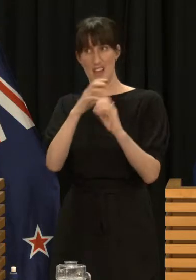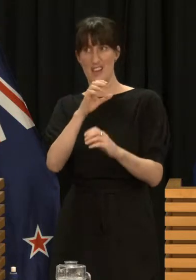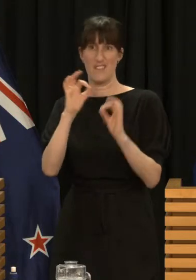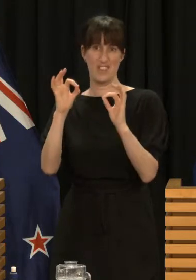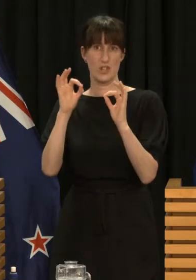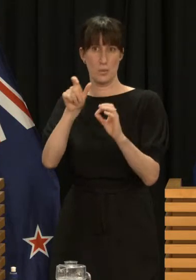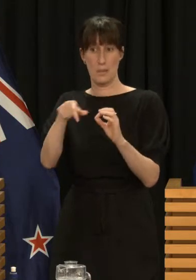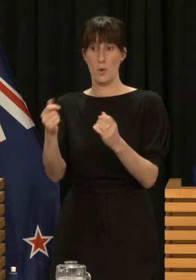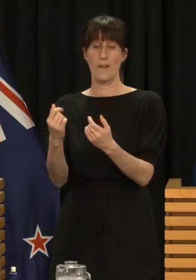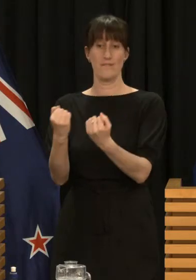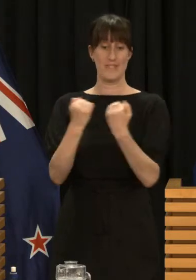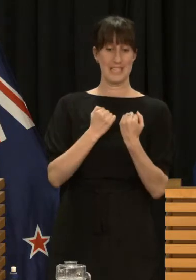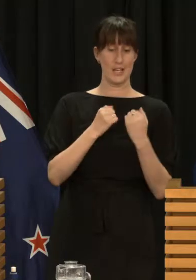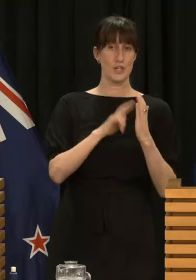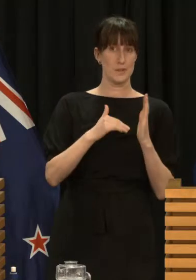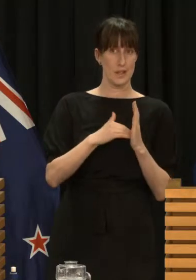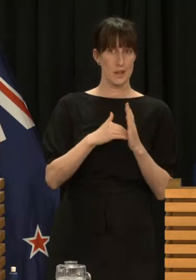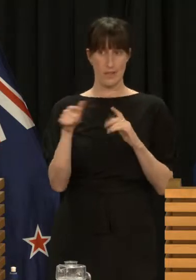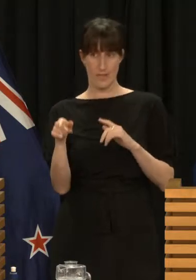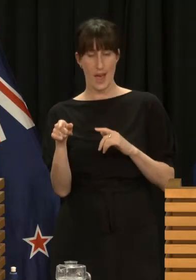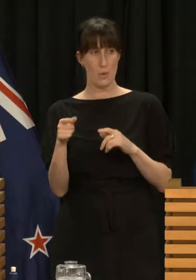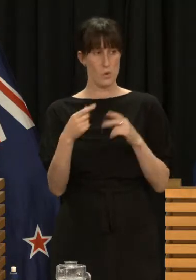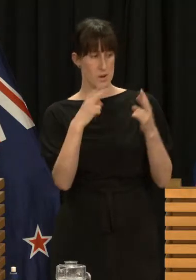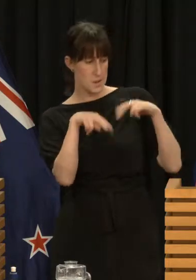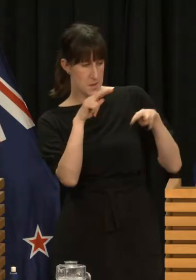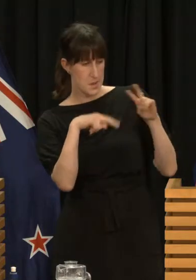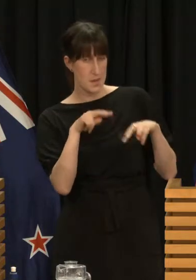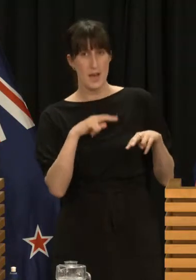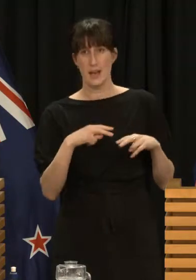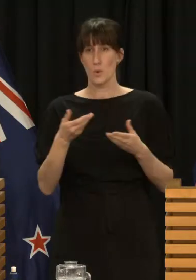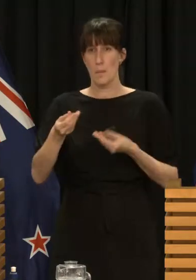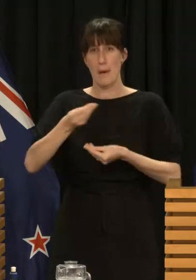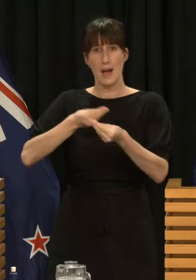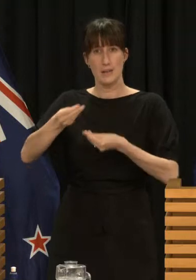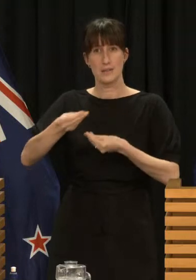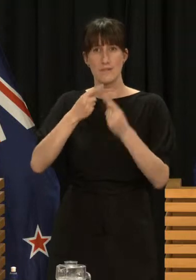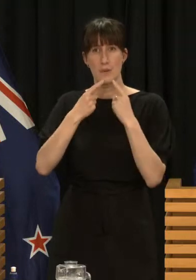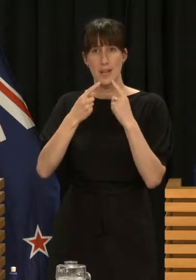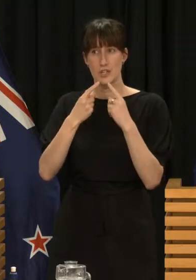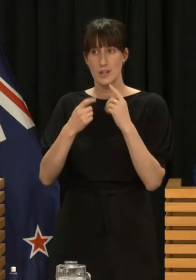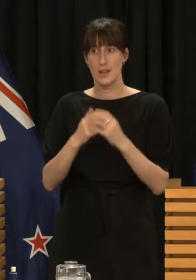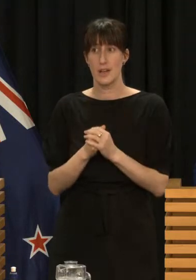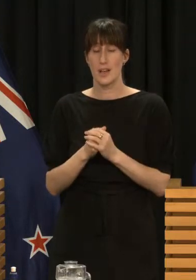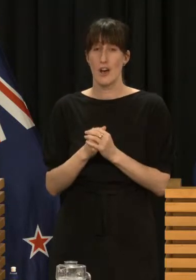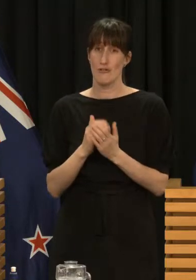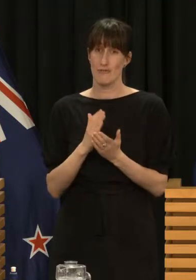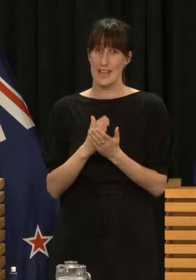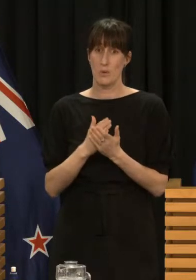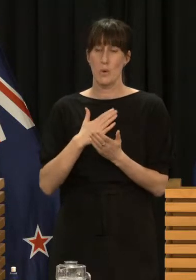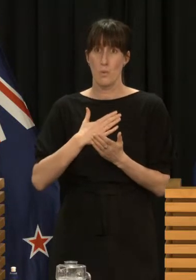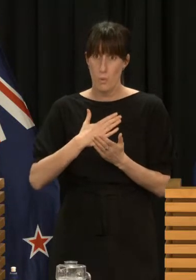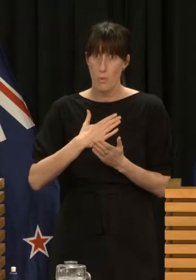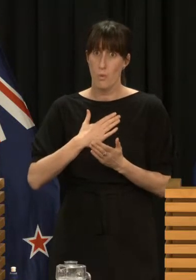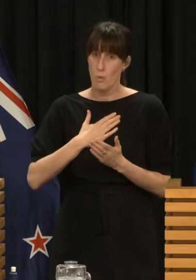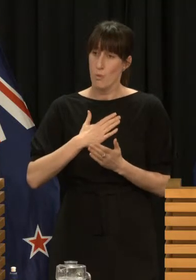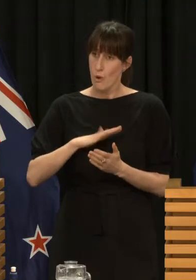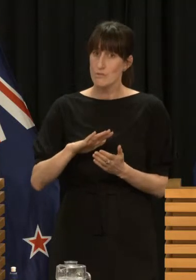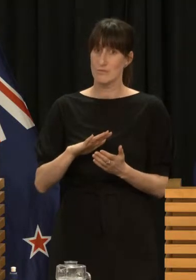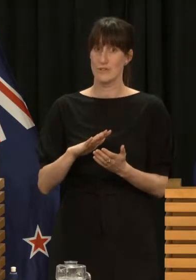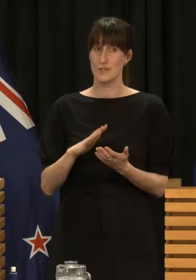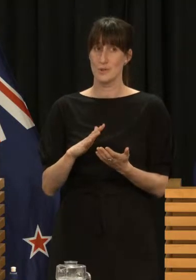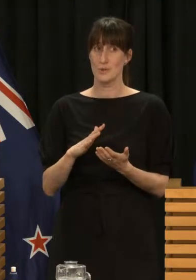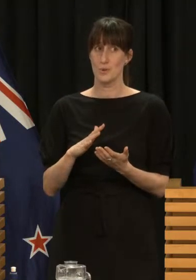place, bearing in mind that we want to do everything that we can at such time as travel reopens with the Cooks to